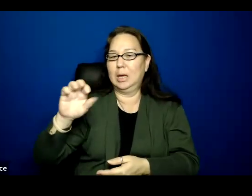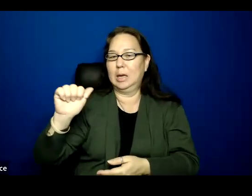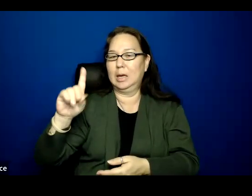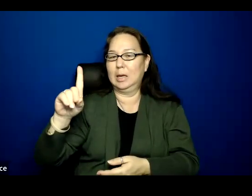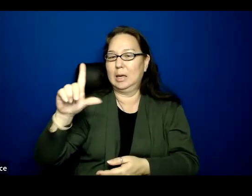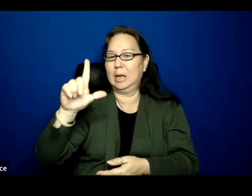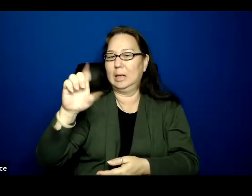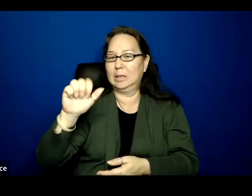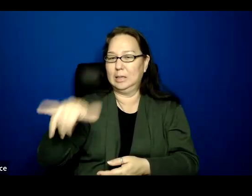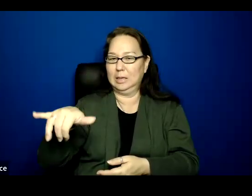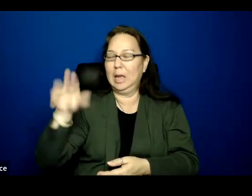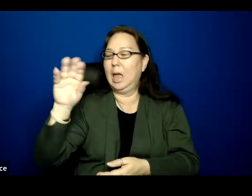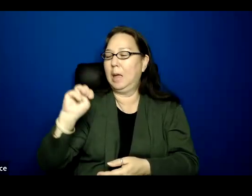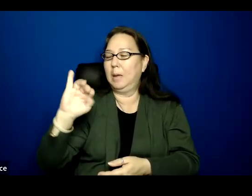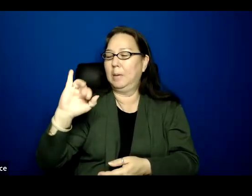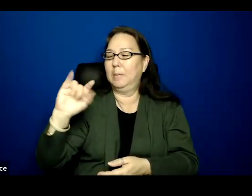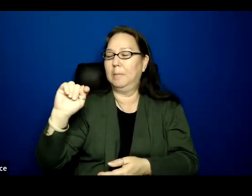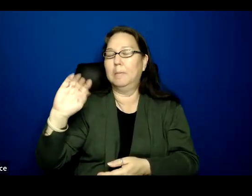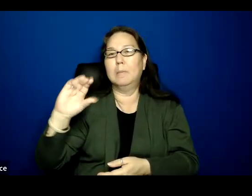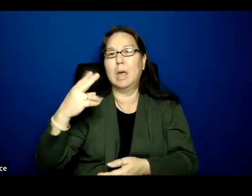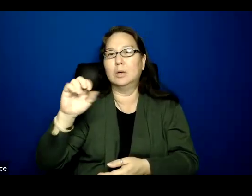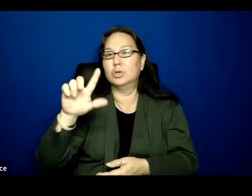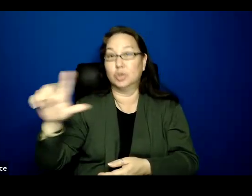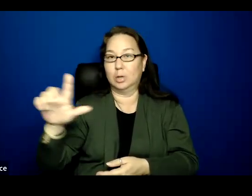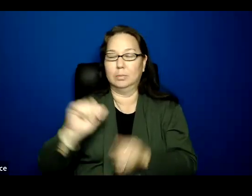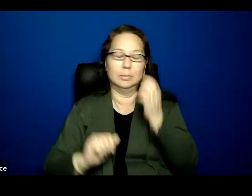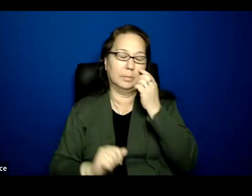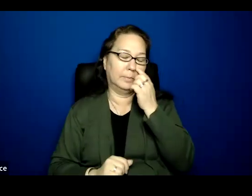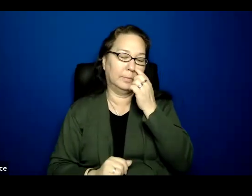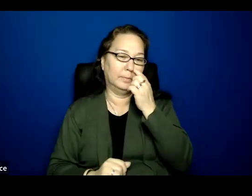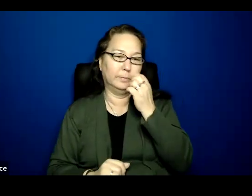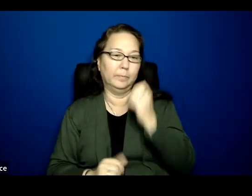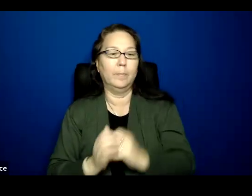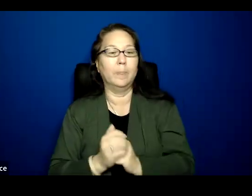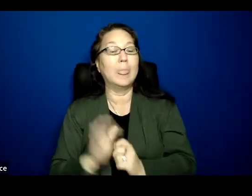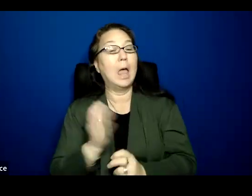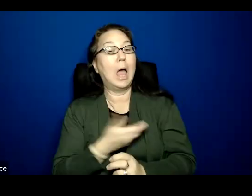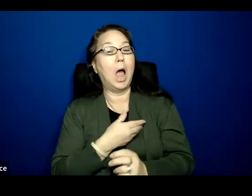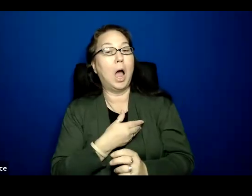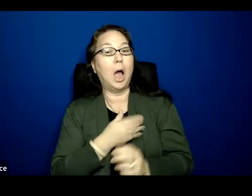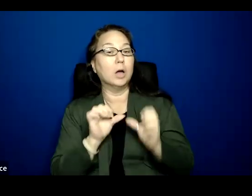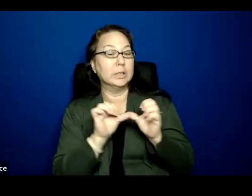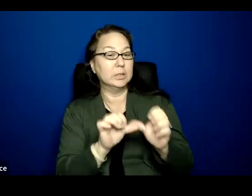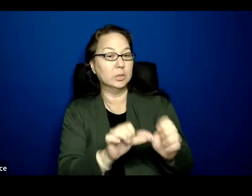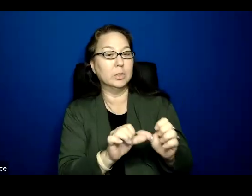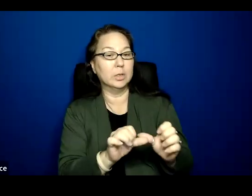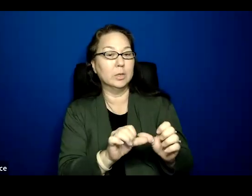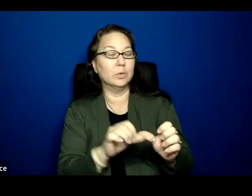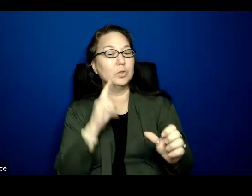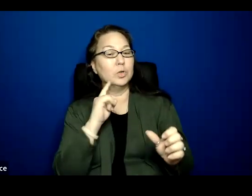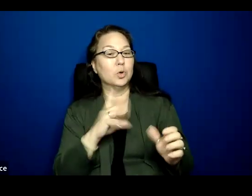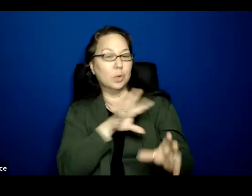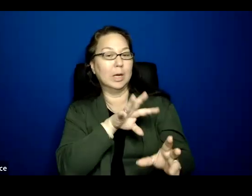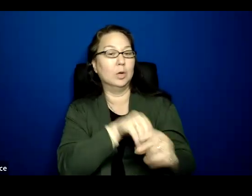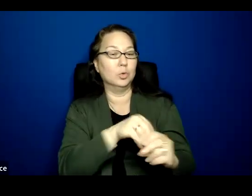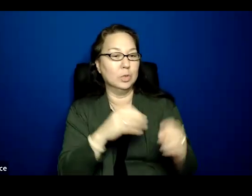committee members, and Superintendent Skipper. Our move toward inclusive education is generating meaningful progress that